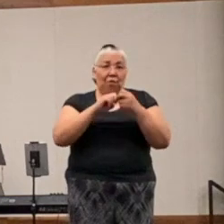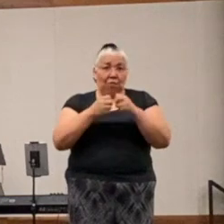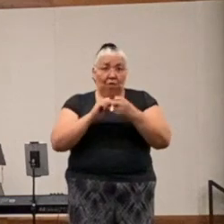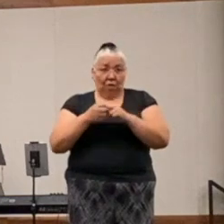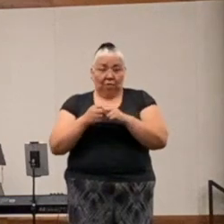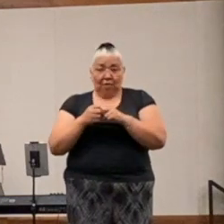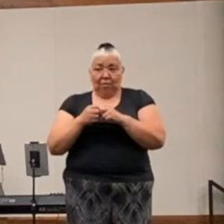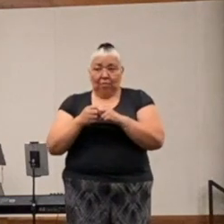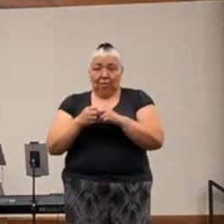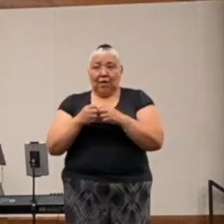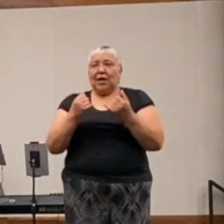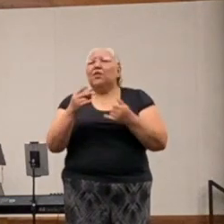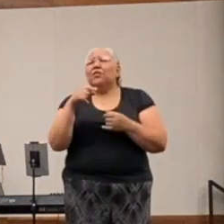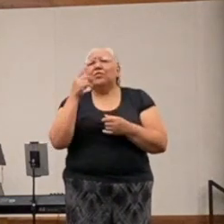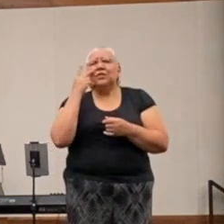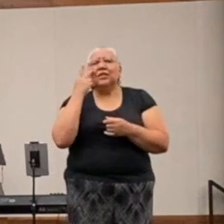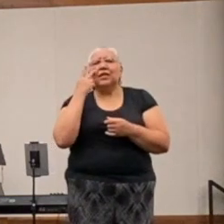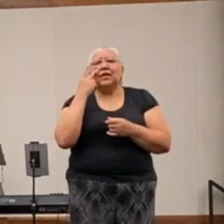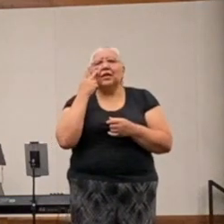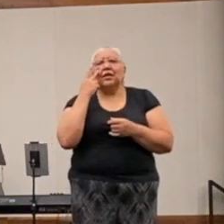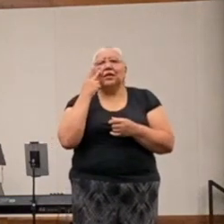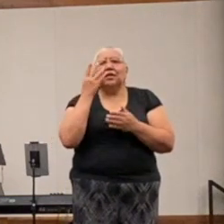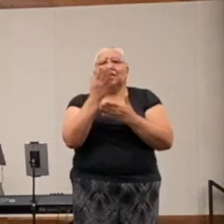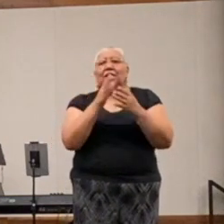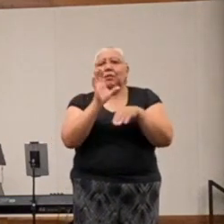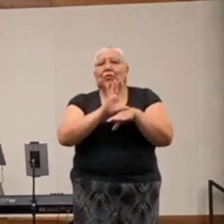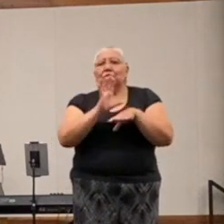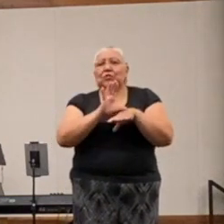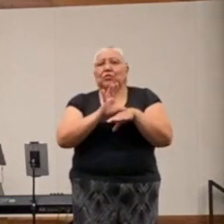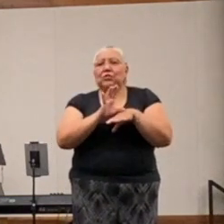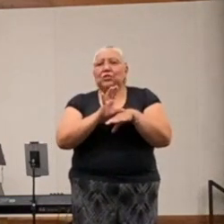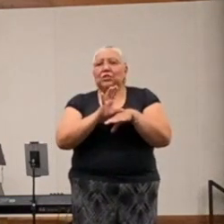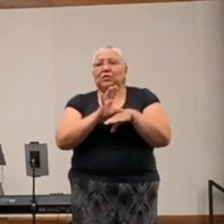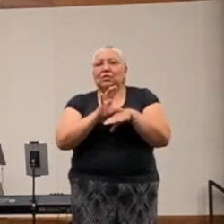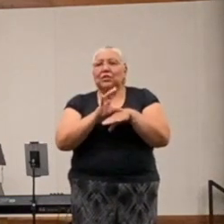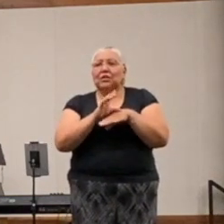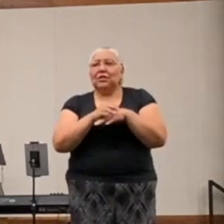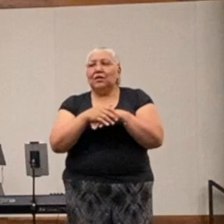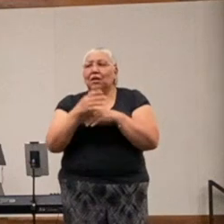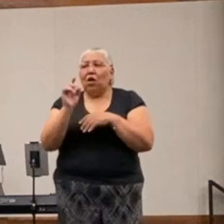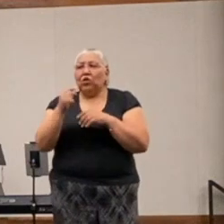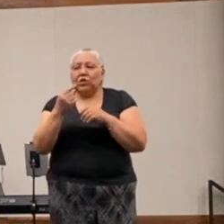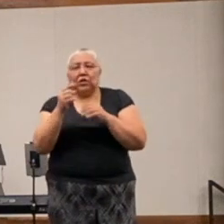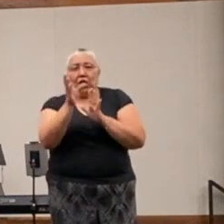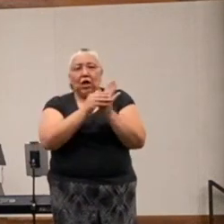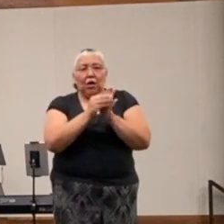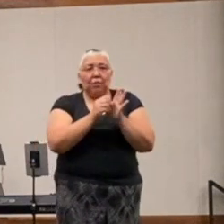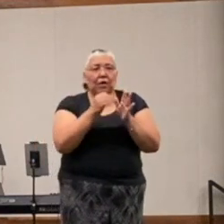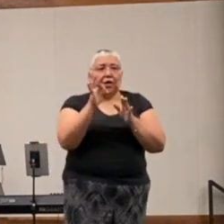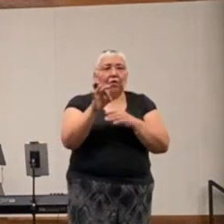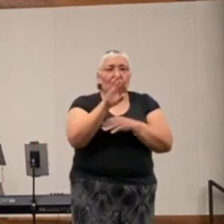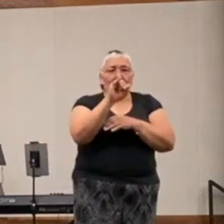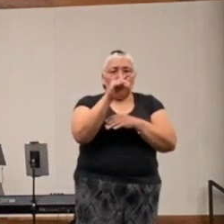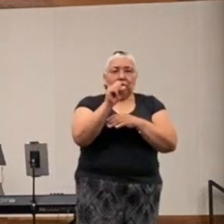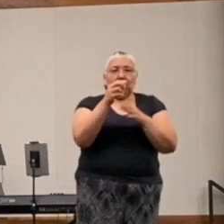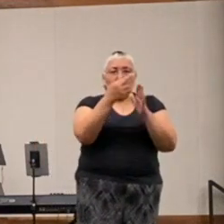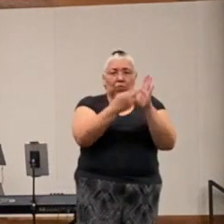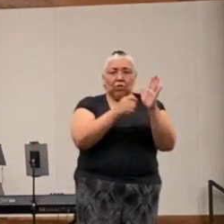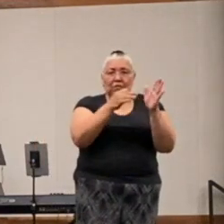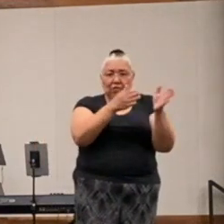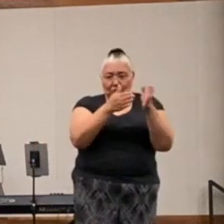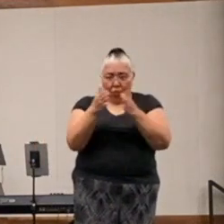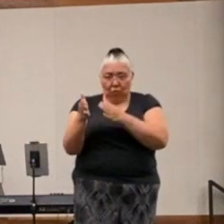problem. You see, some churches' constitutions, all they are is a copy of Robert's Rules of Order. That's all they